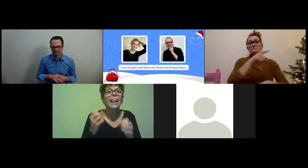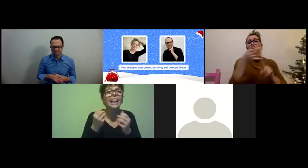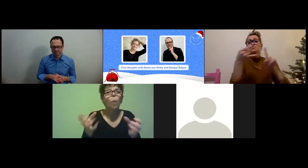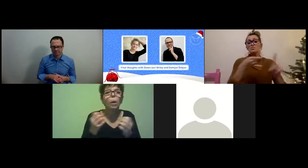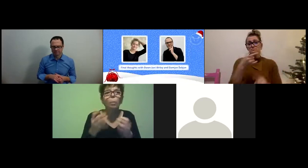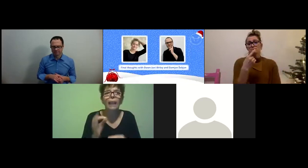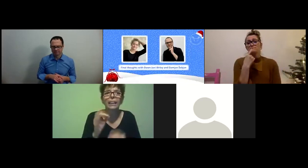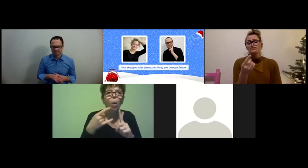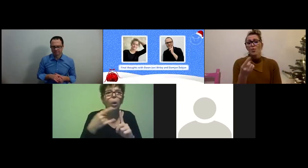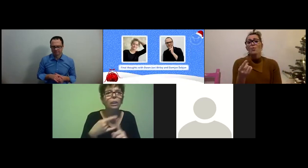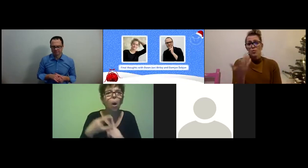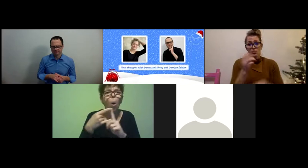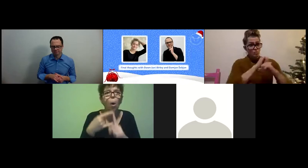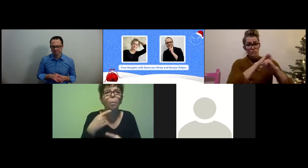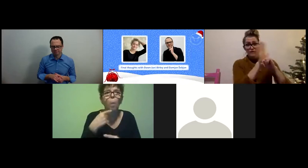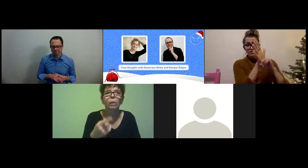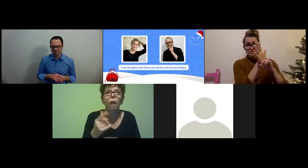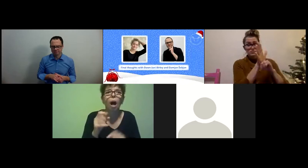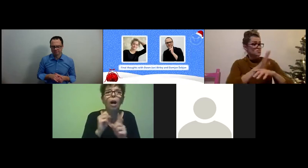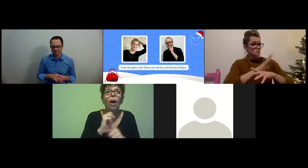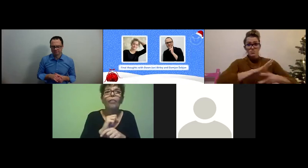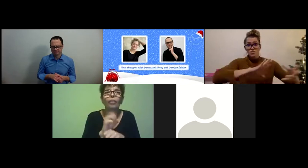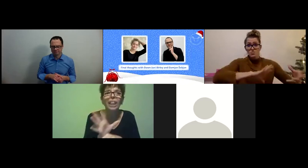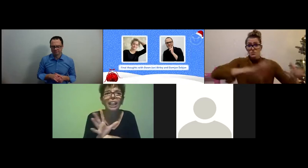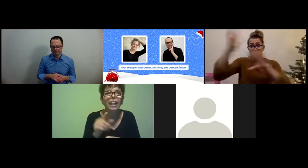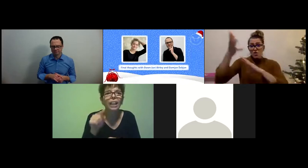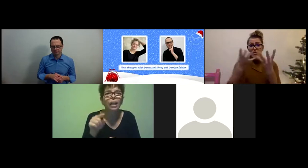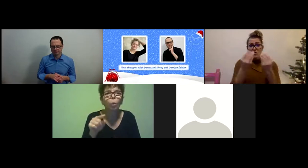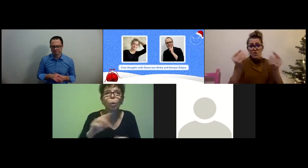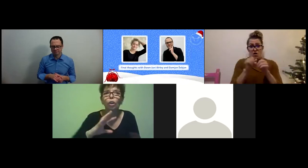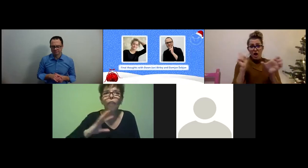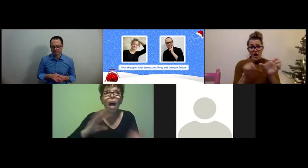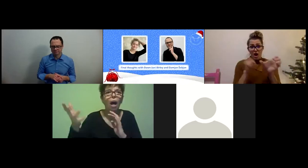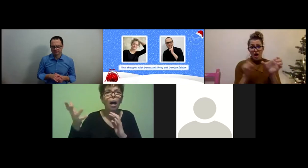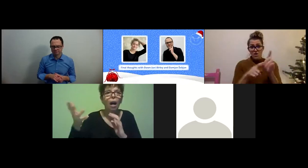seen many different live streams